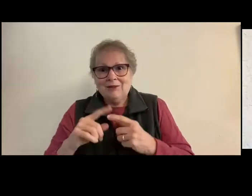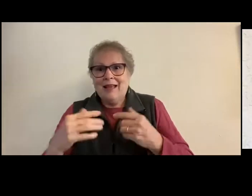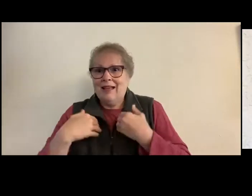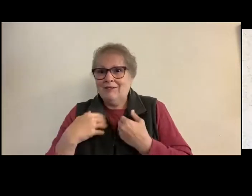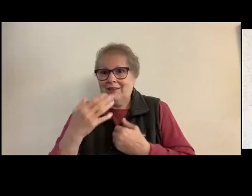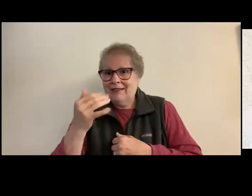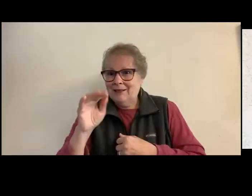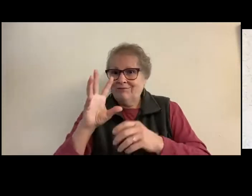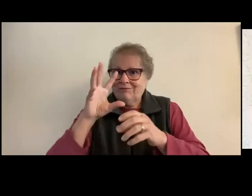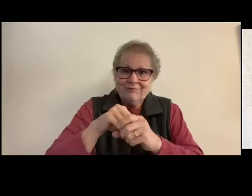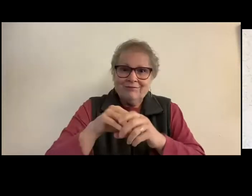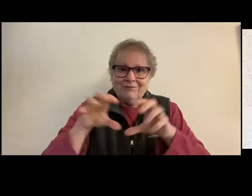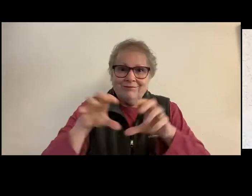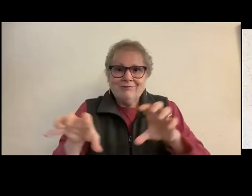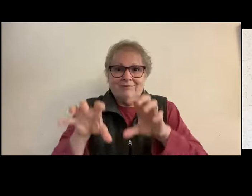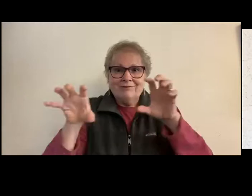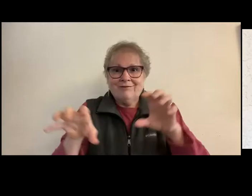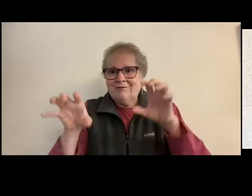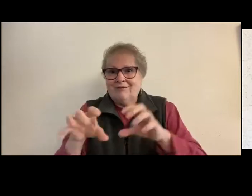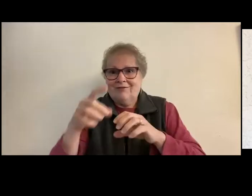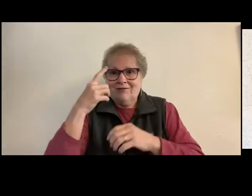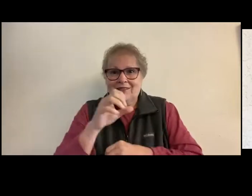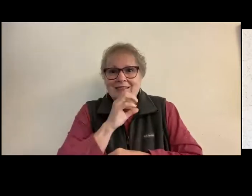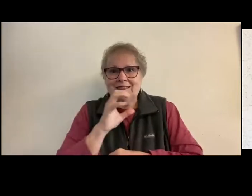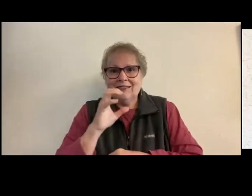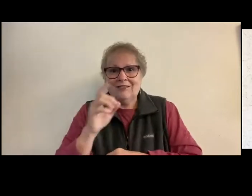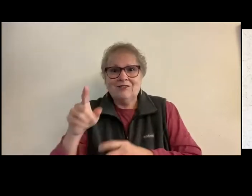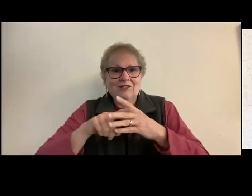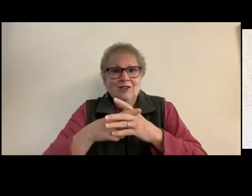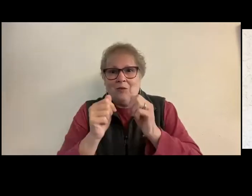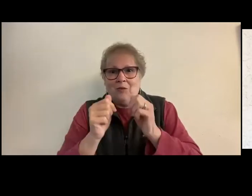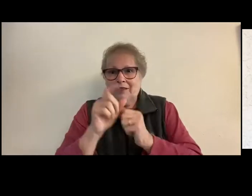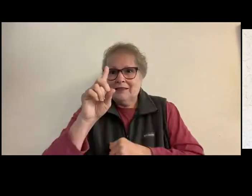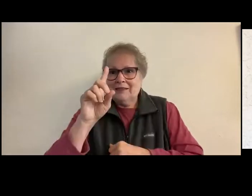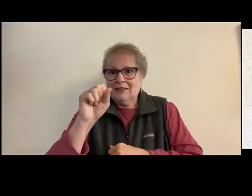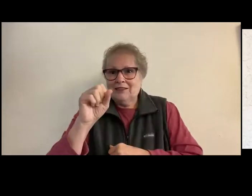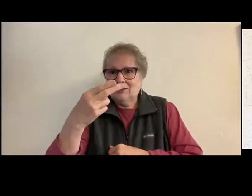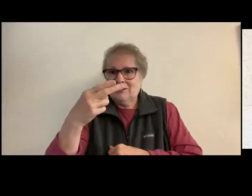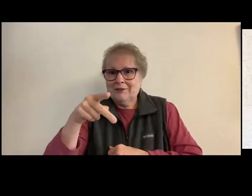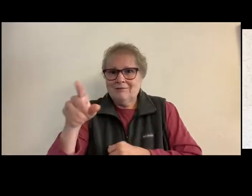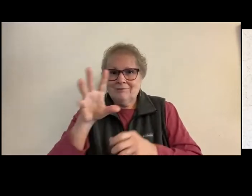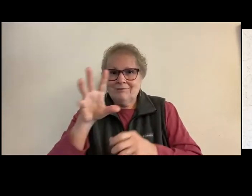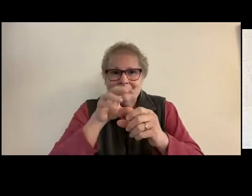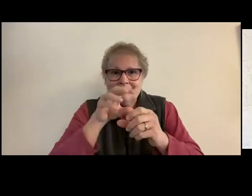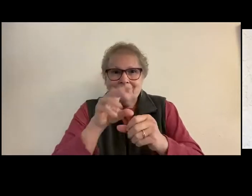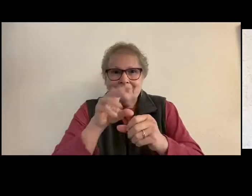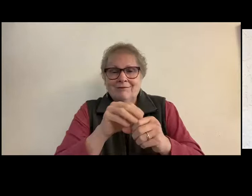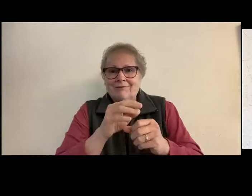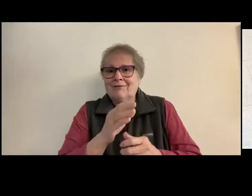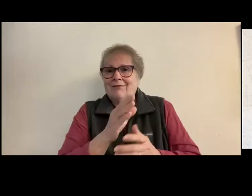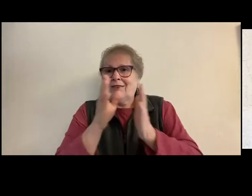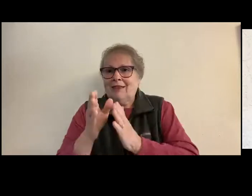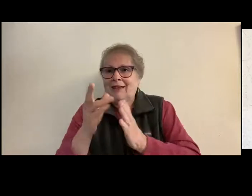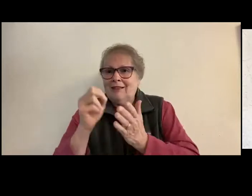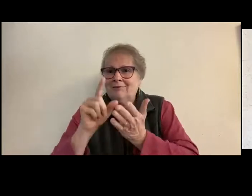are really lucky to have him involved and doing so much for the seniors, starting with